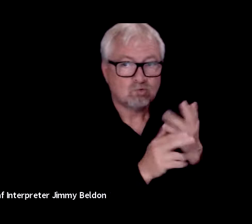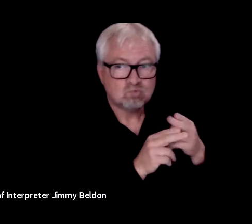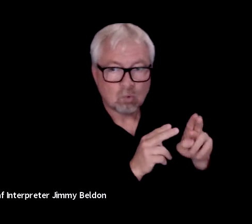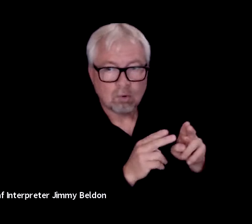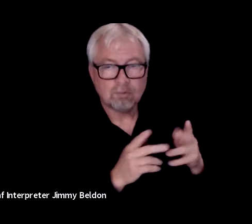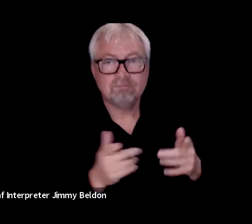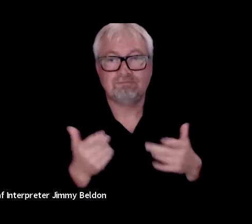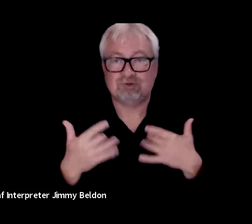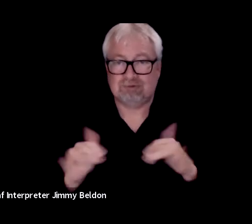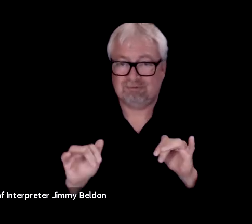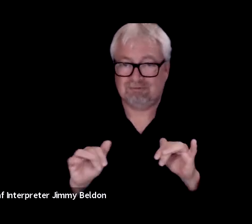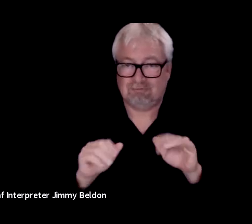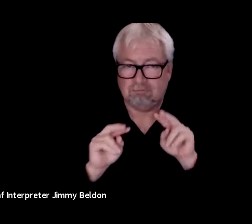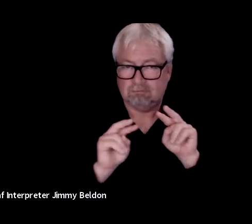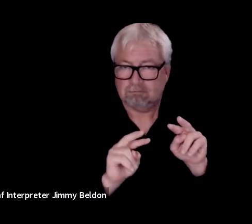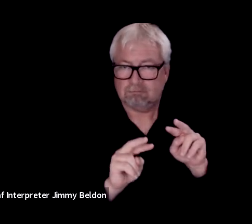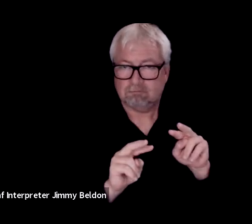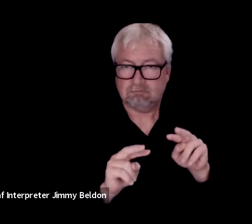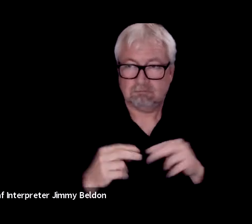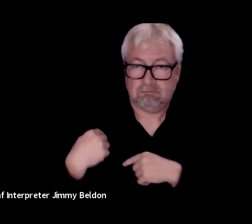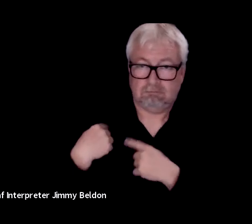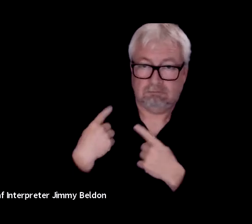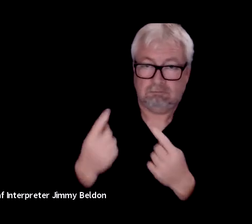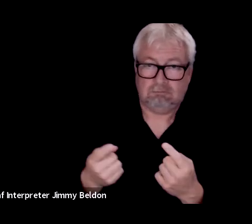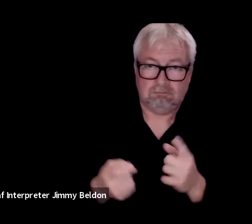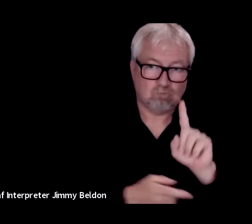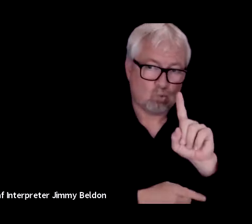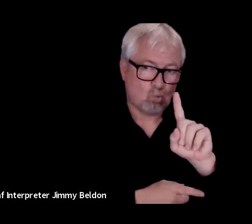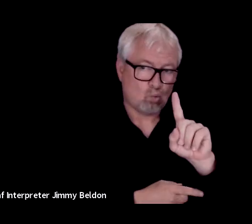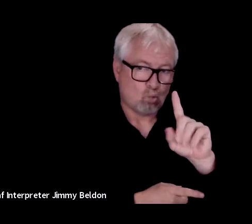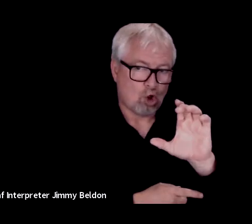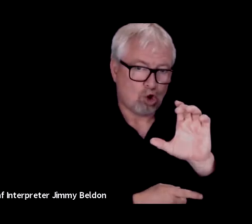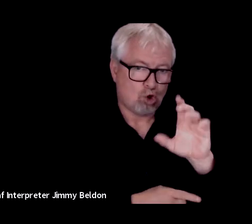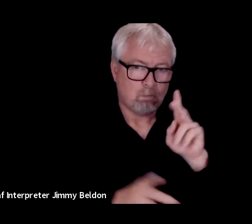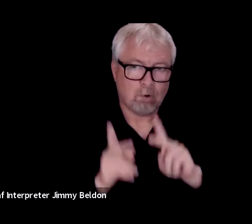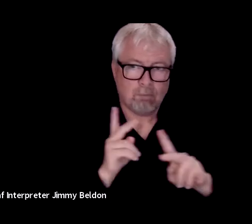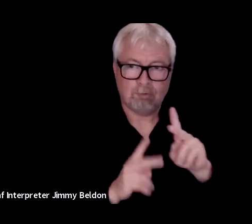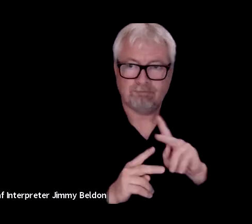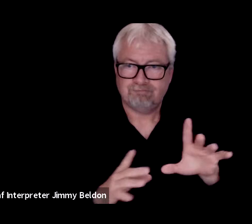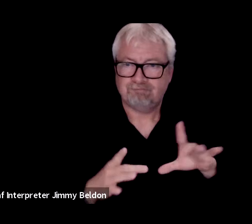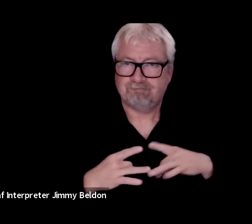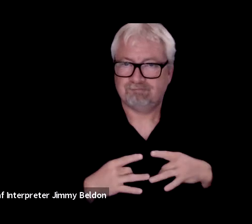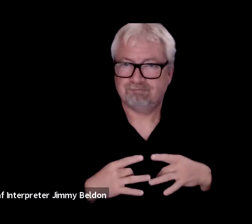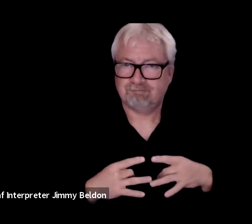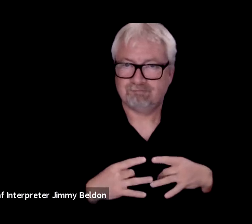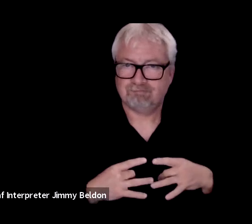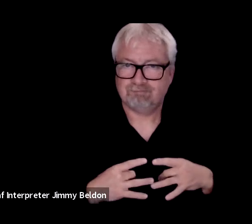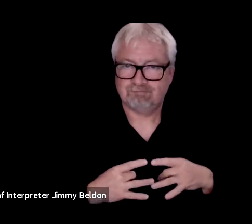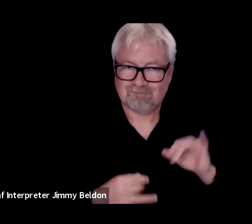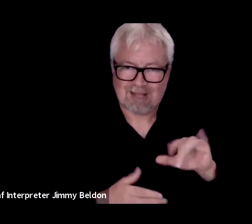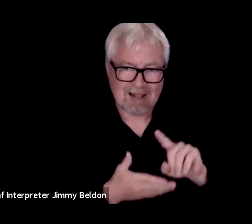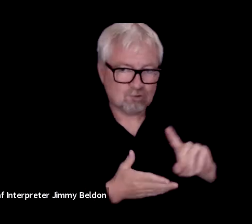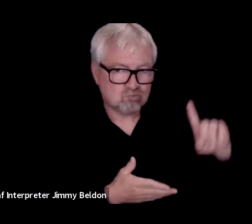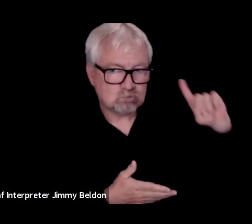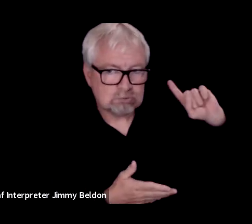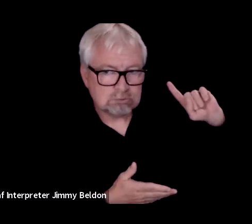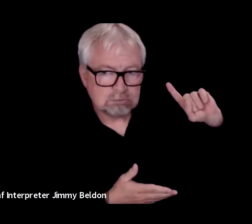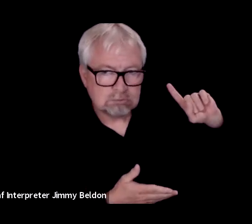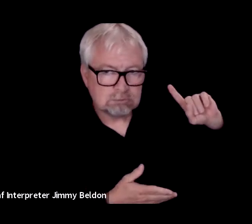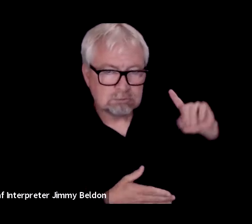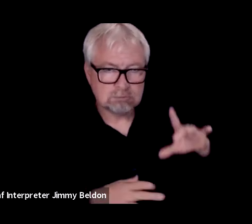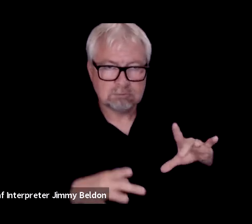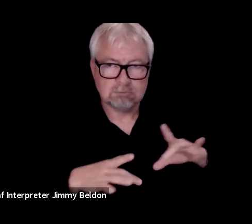a day reported last week, new cases in schools, and certainly that's a